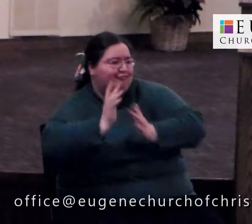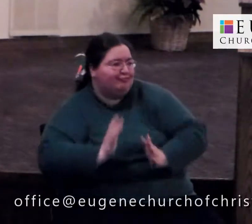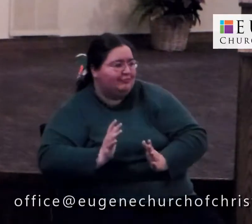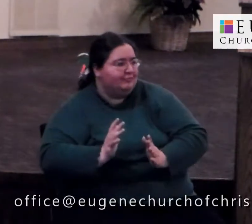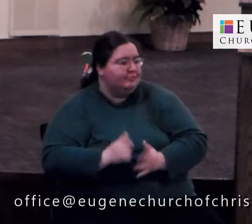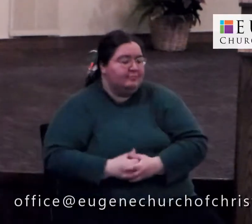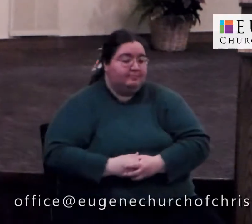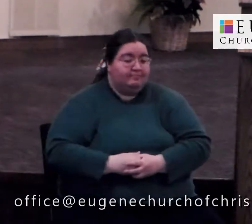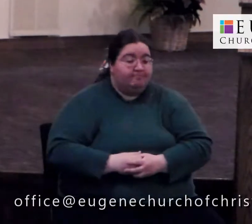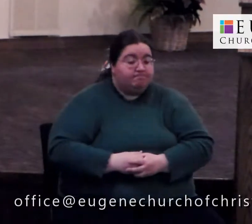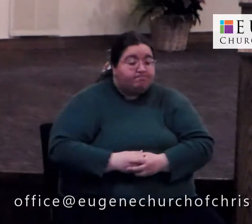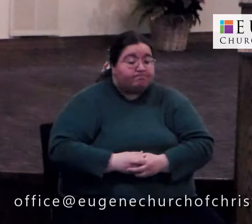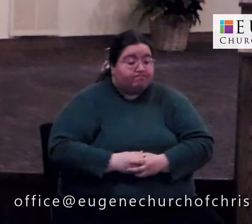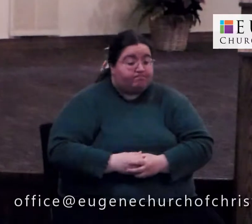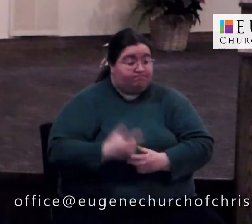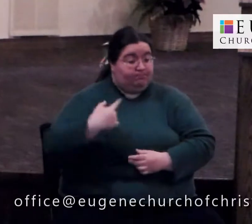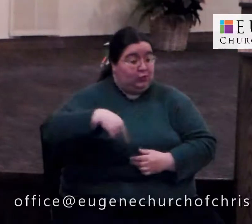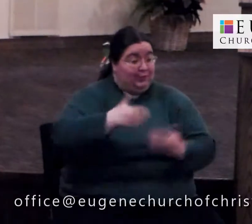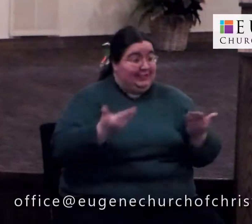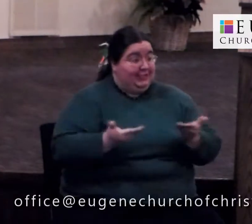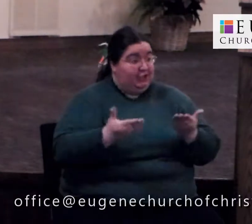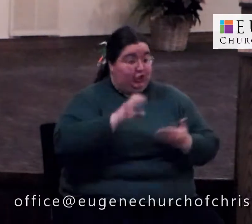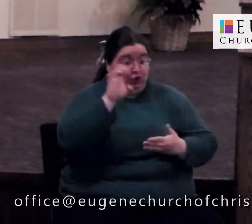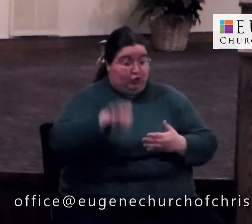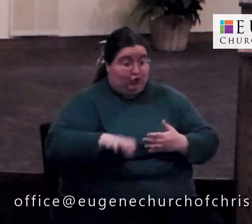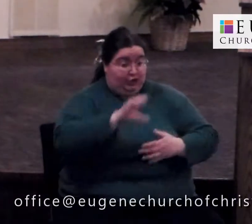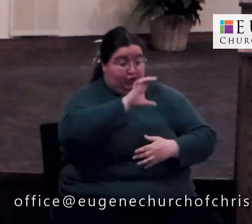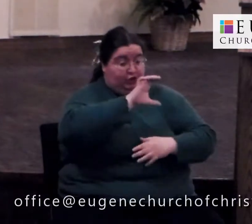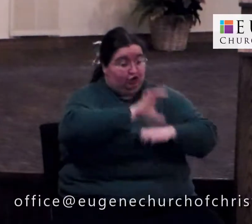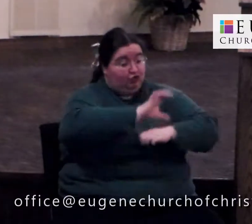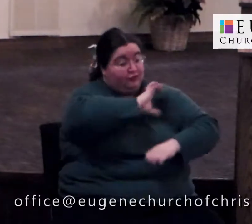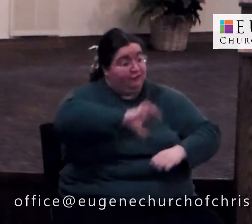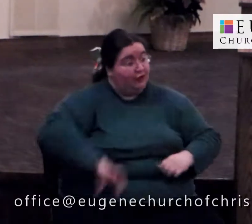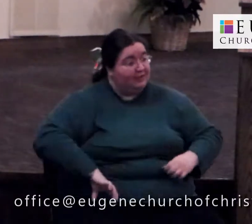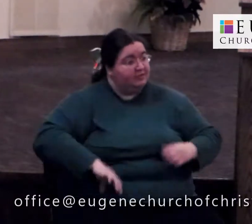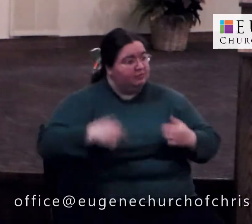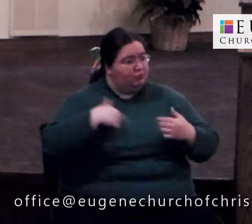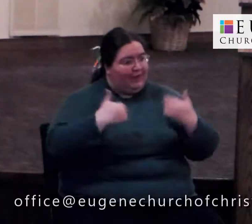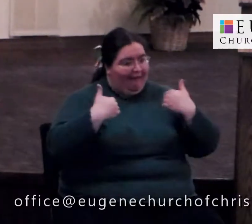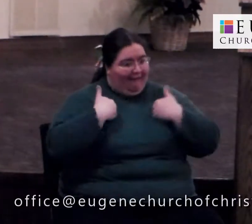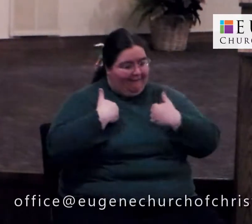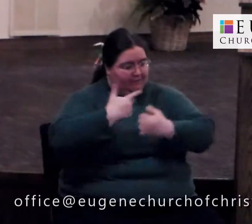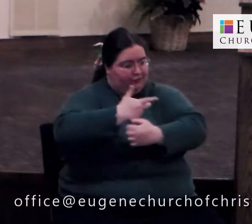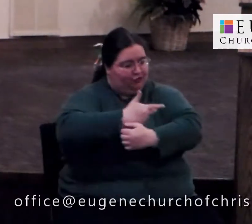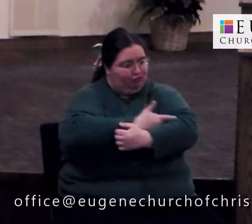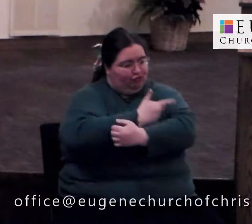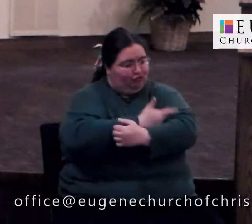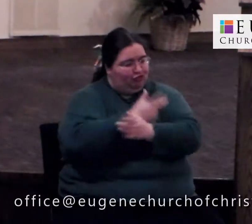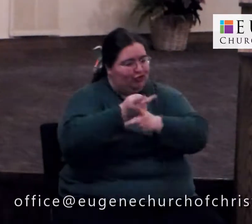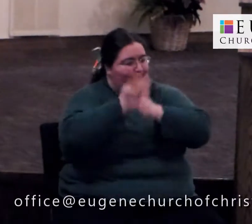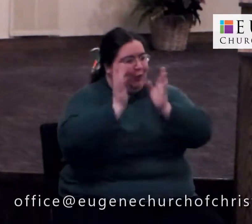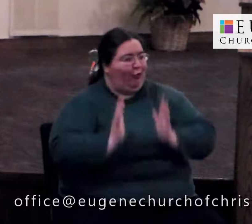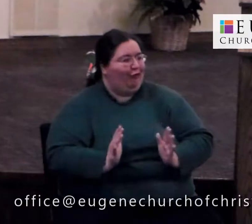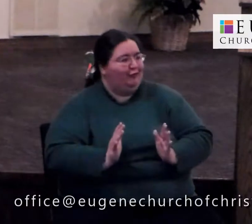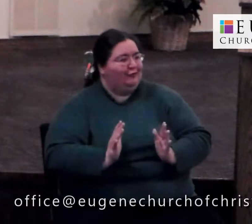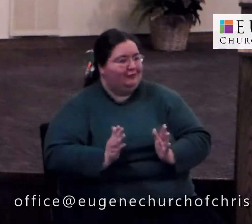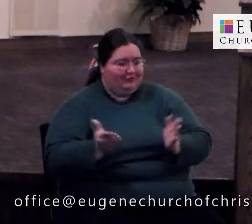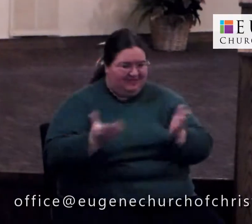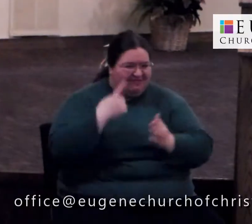have shepherds in our lives that are here to lead us. And too often, we don't recognize the hard